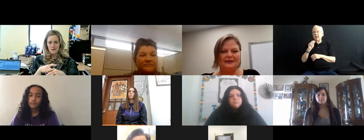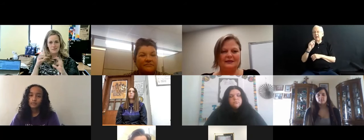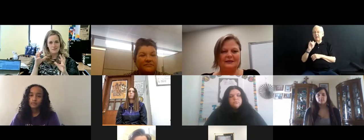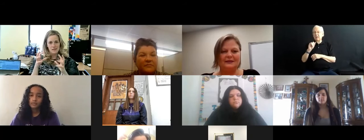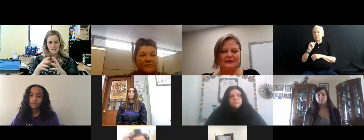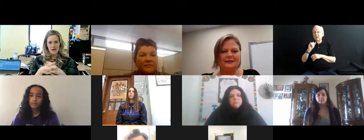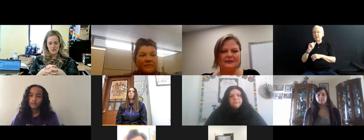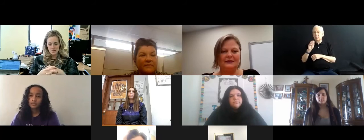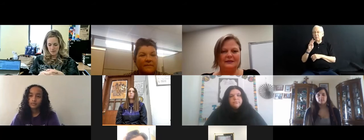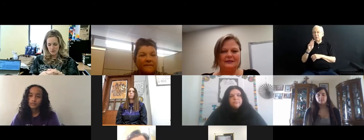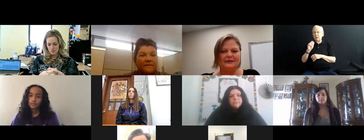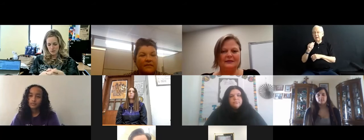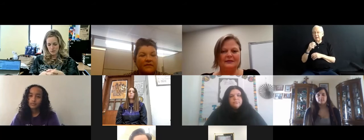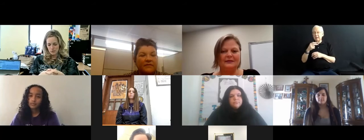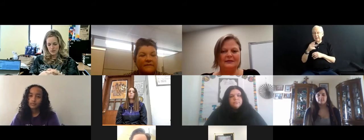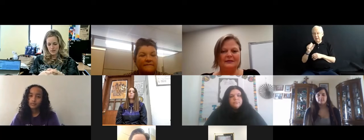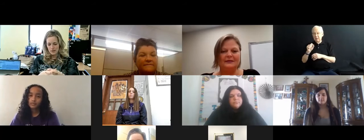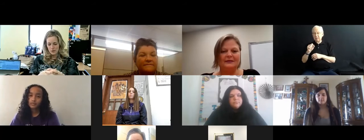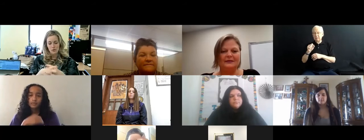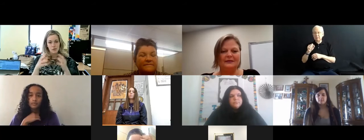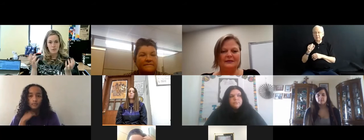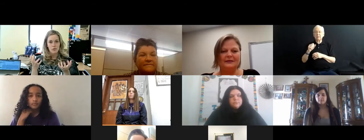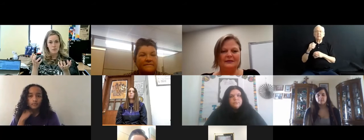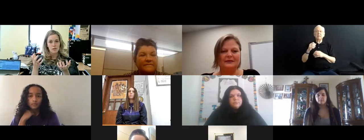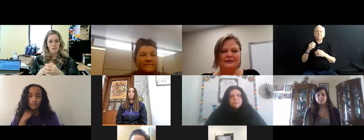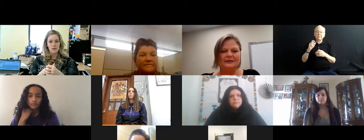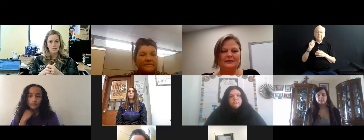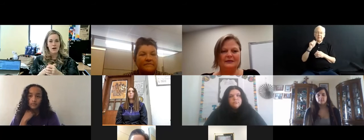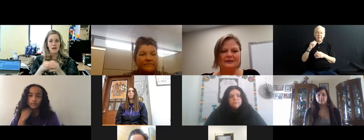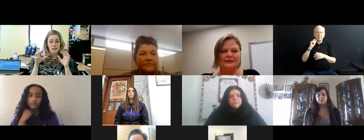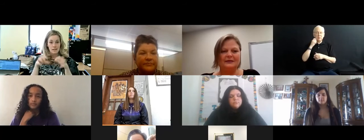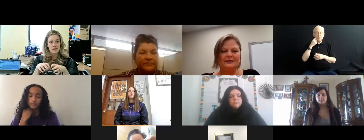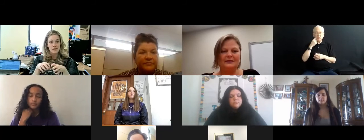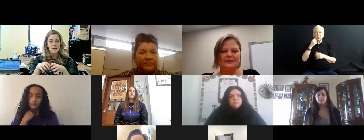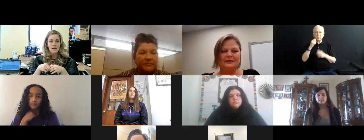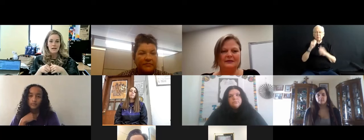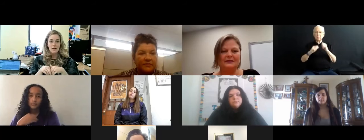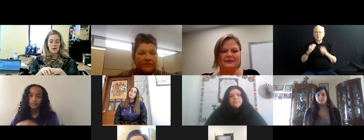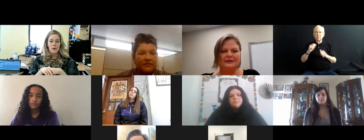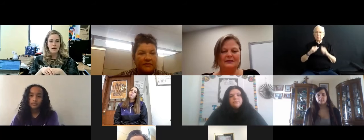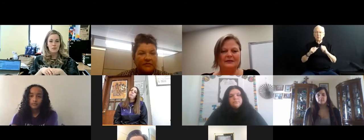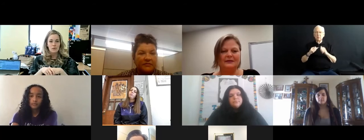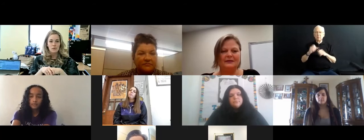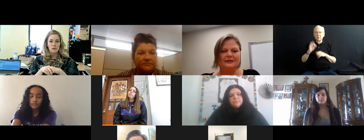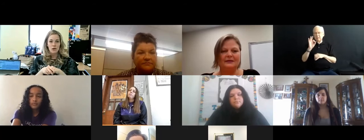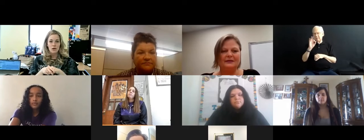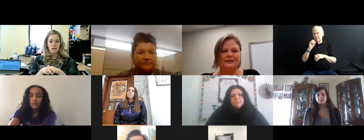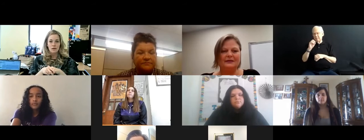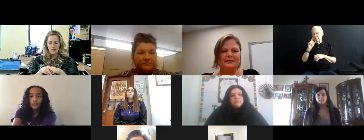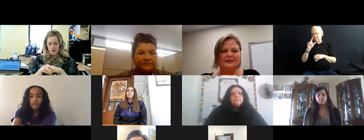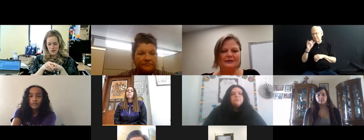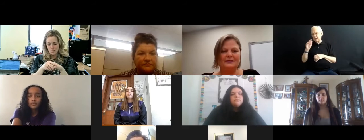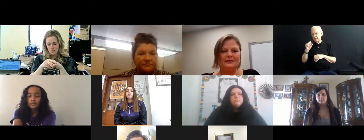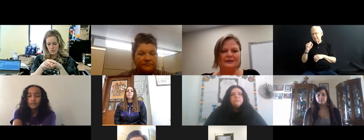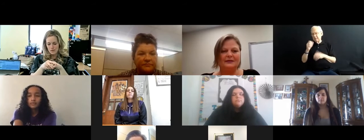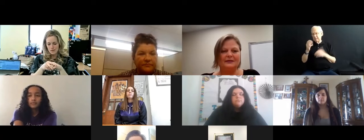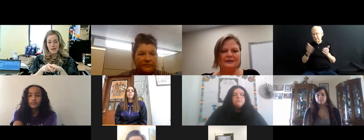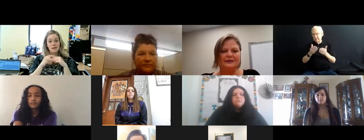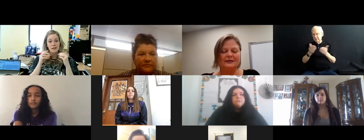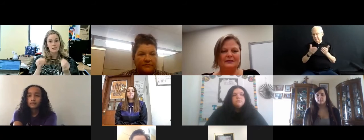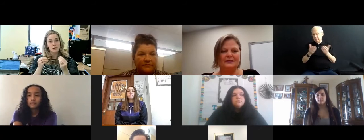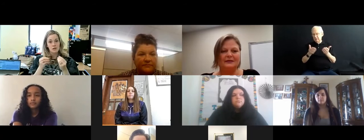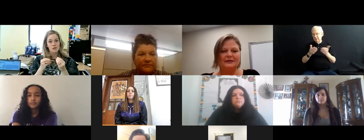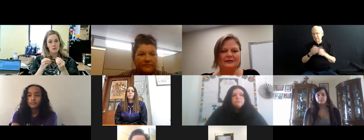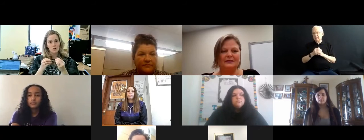with them and did that. So that was also really cool. And then we usually perform at the Follies here at Waite, and we'll do a song, which